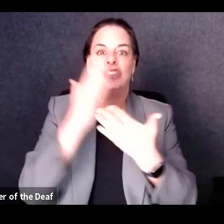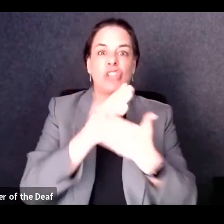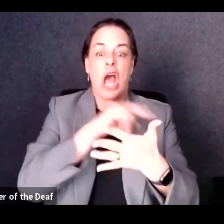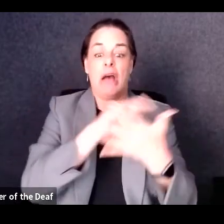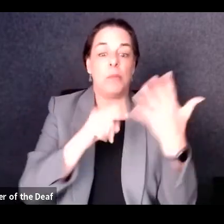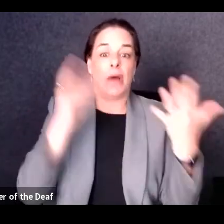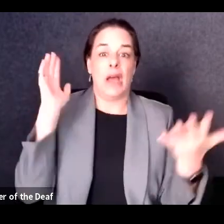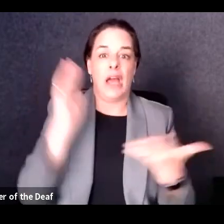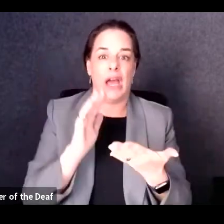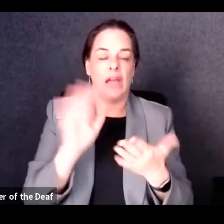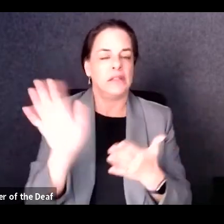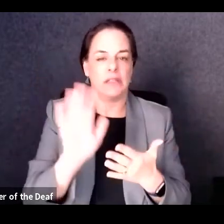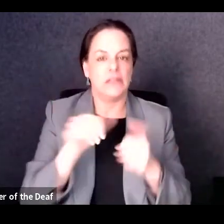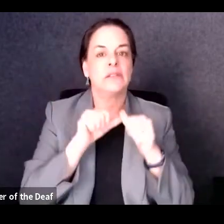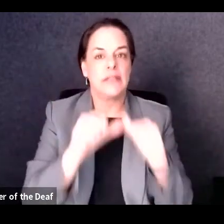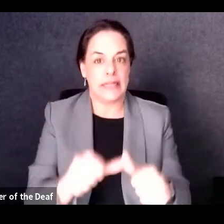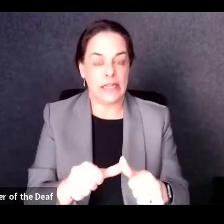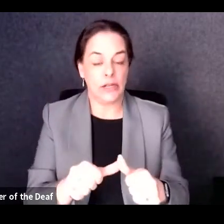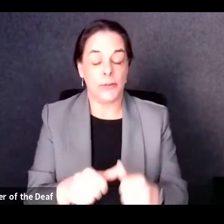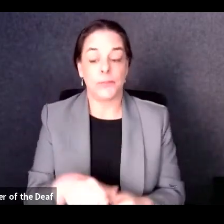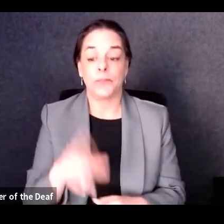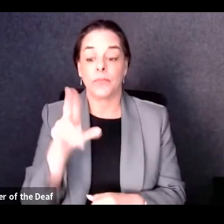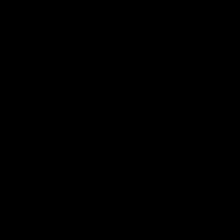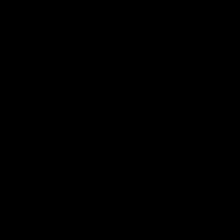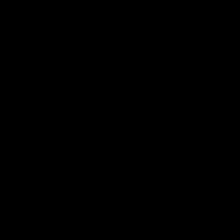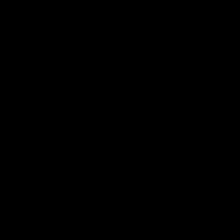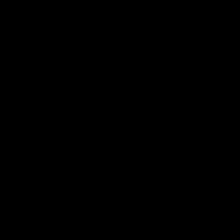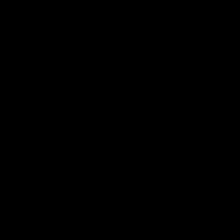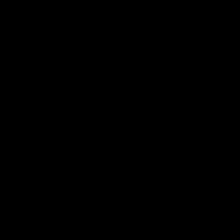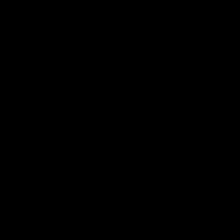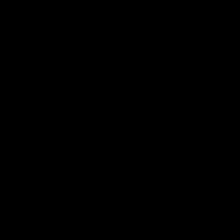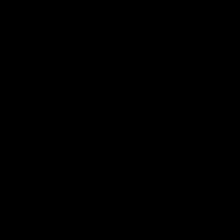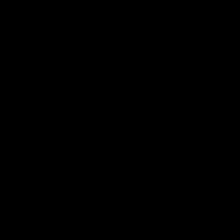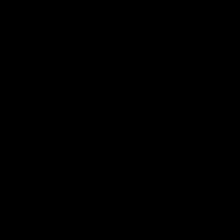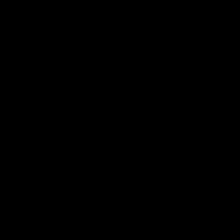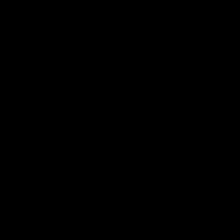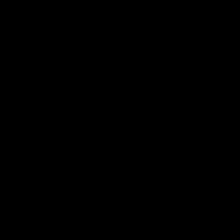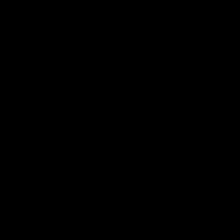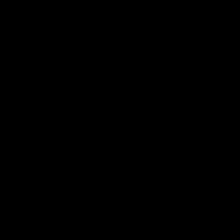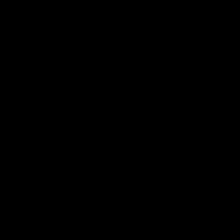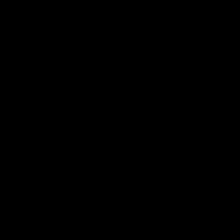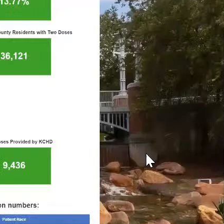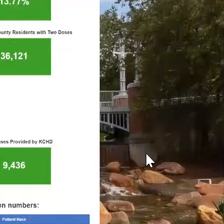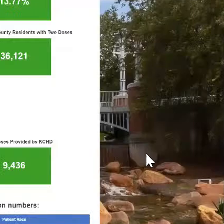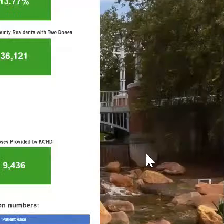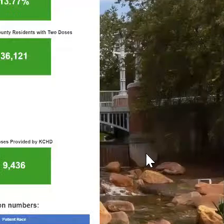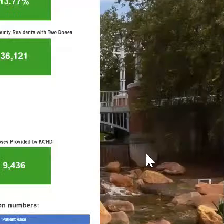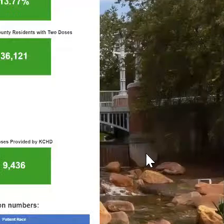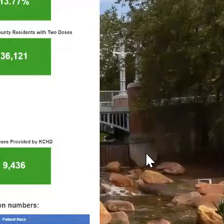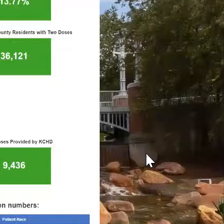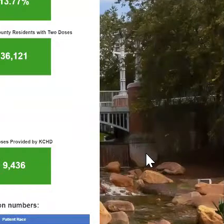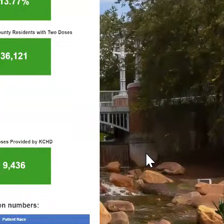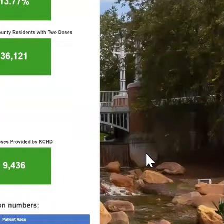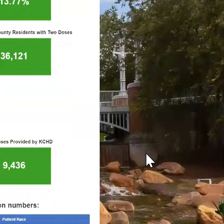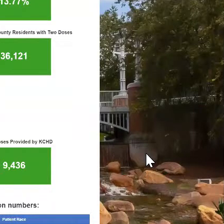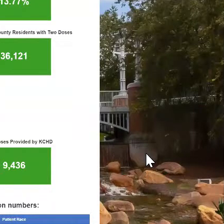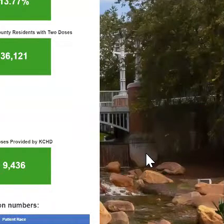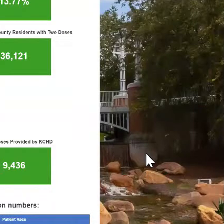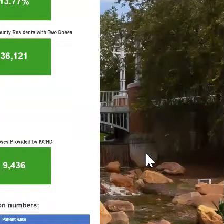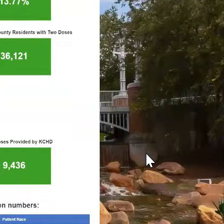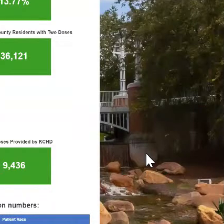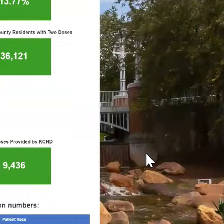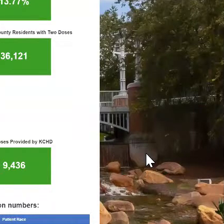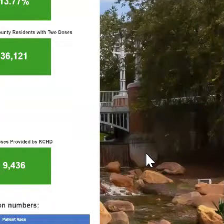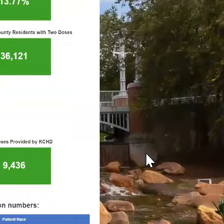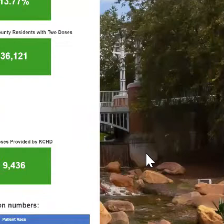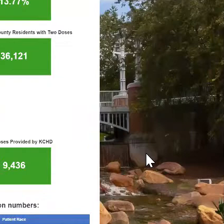that. For an updated look at vaccine numbers across the county, you can check our vaccine information page.